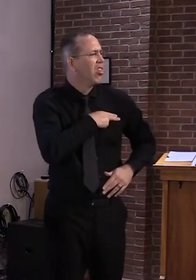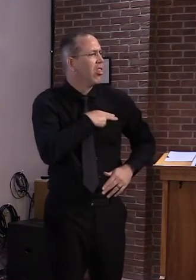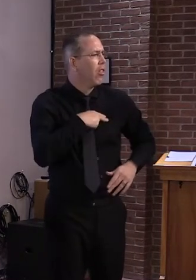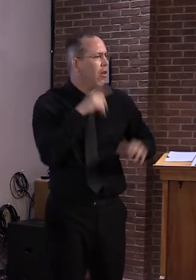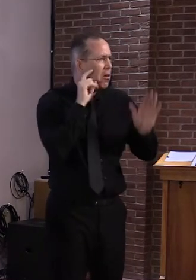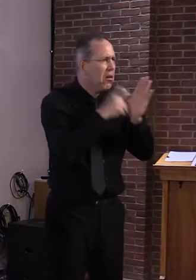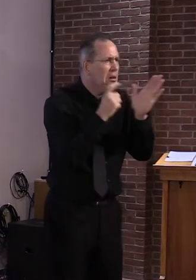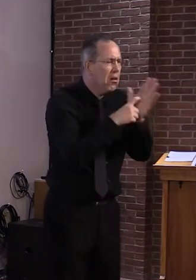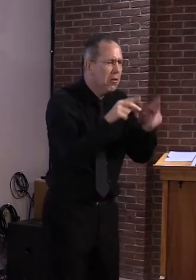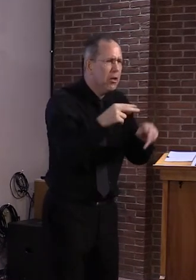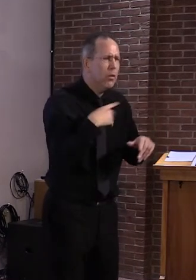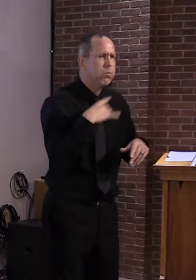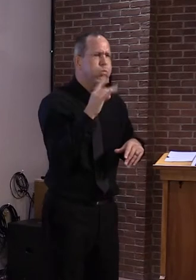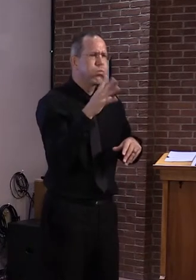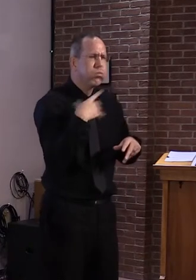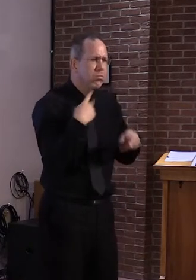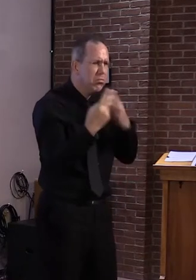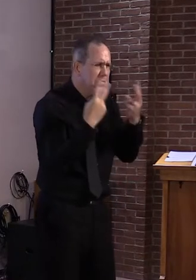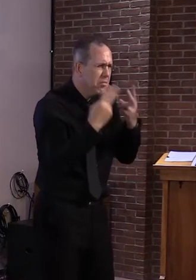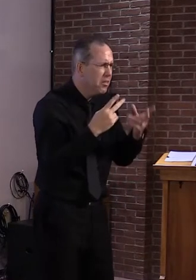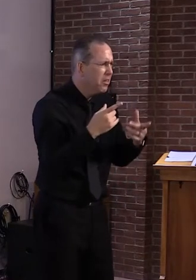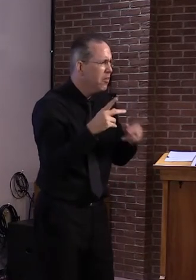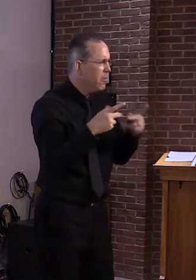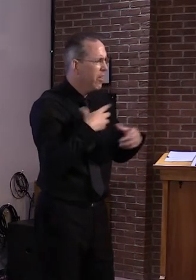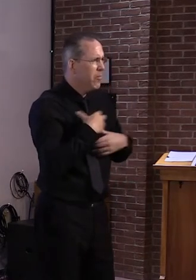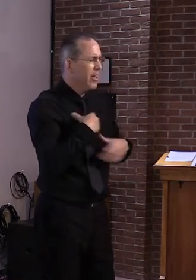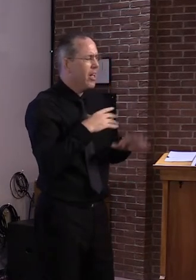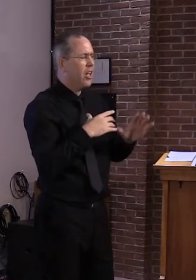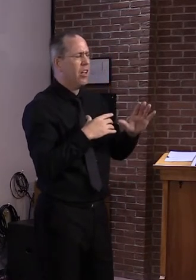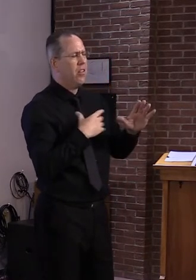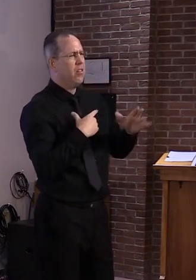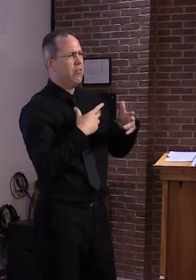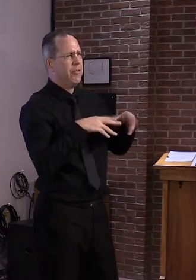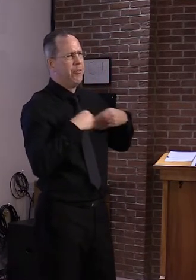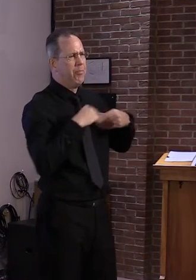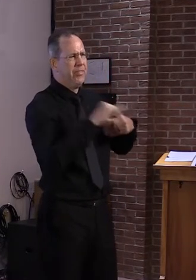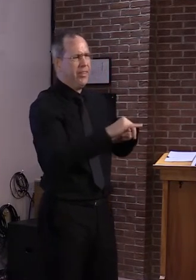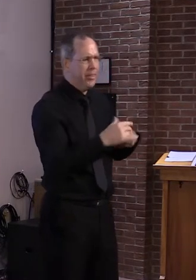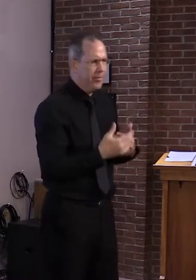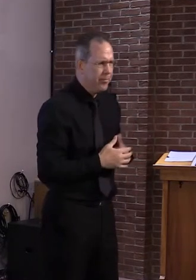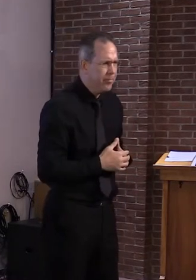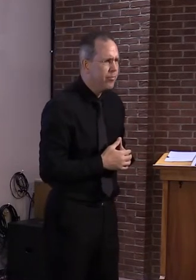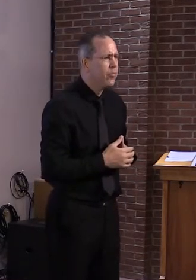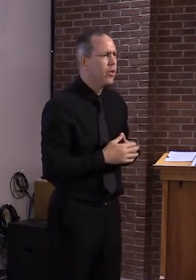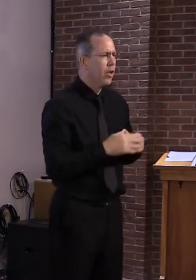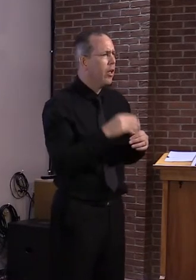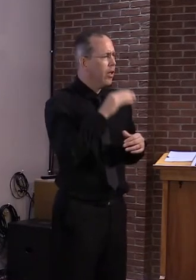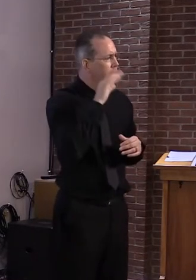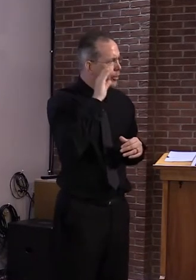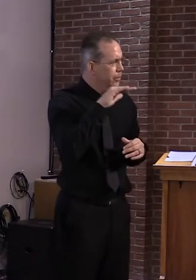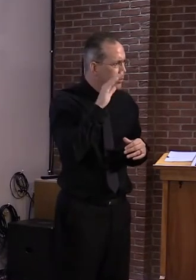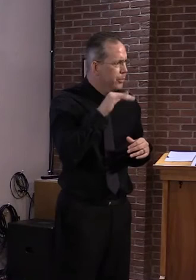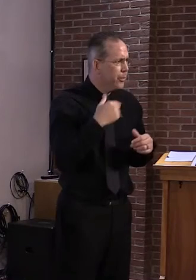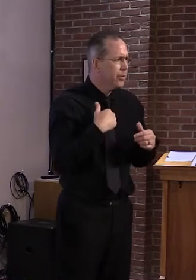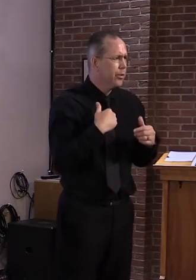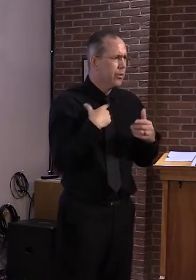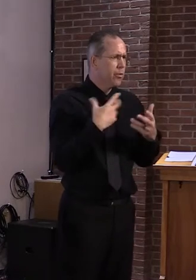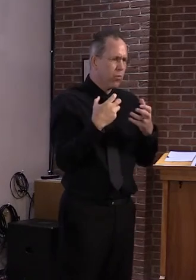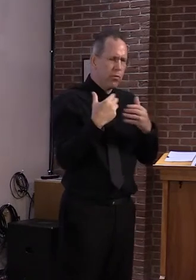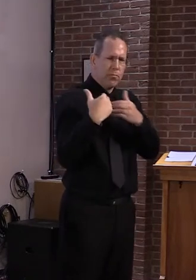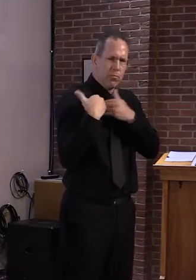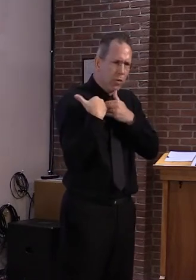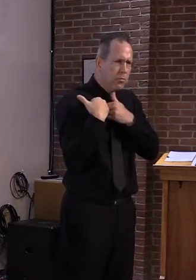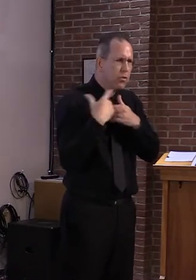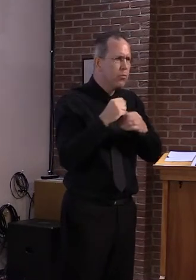cases. Let me just say this. We realize we have an obligation while protecting, to protect the